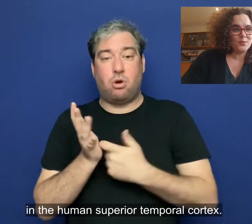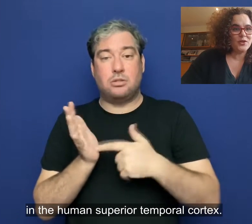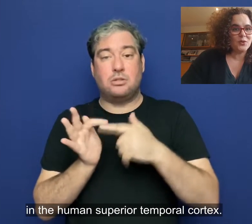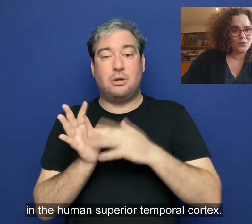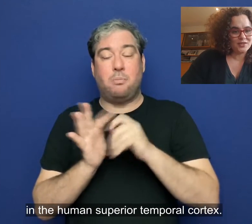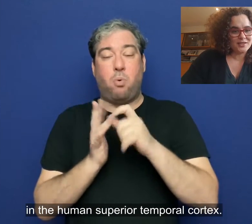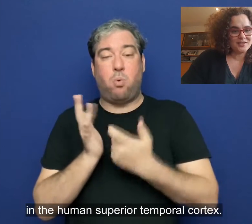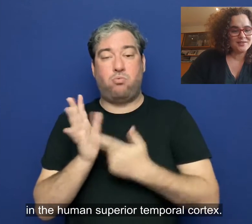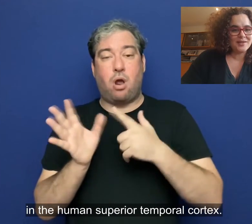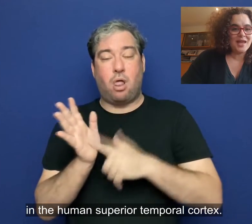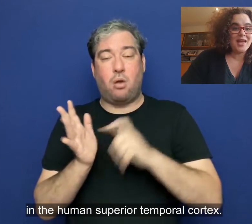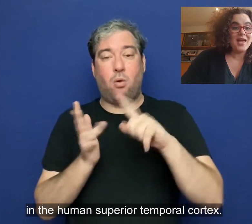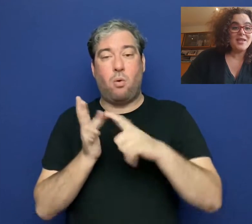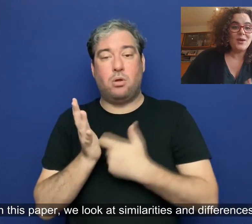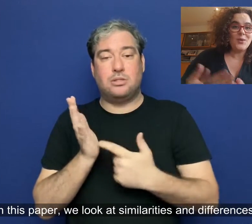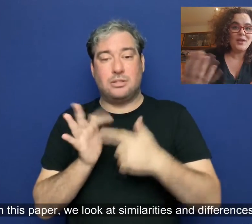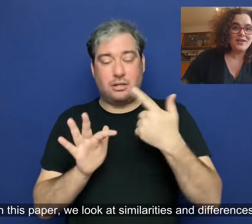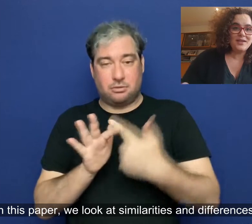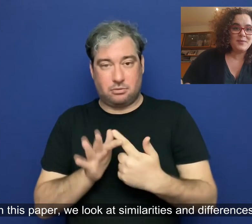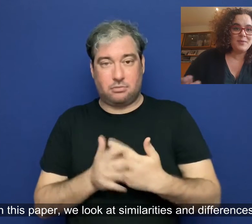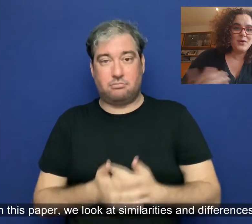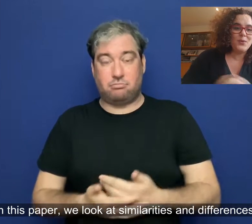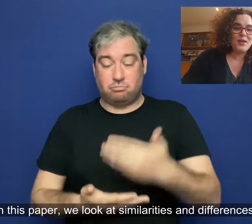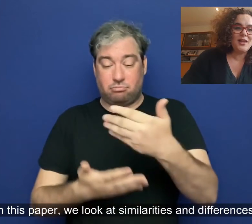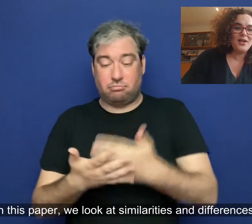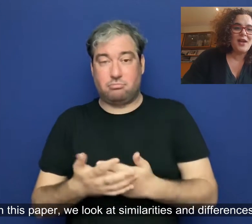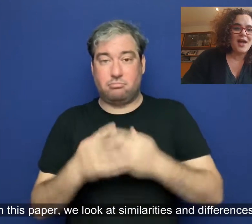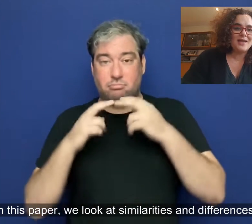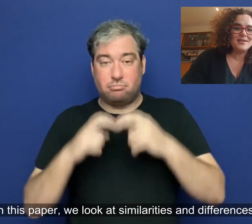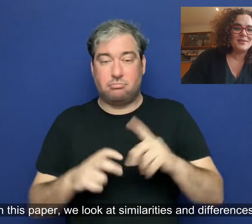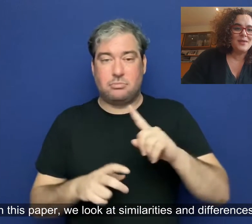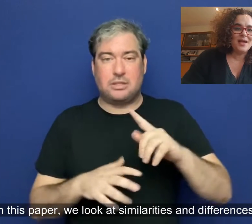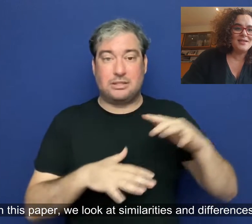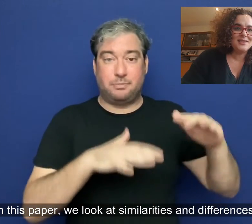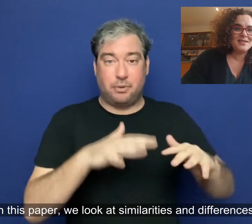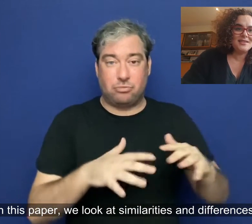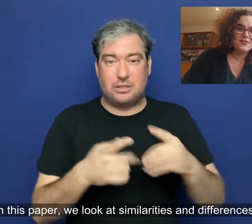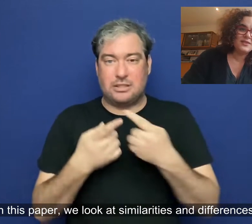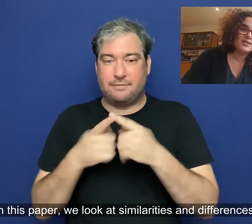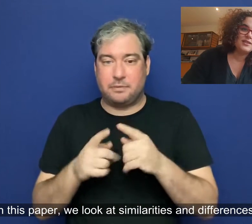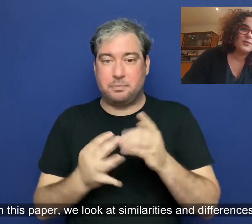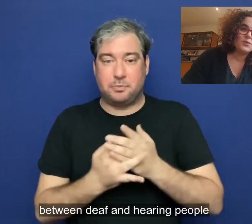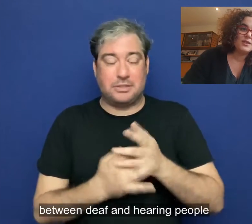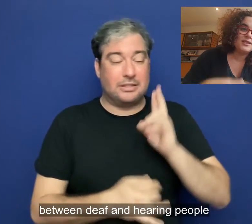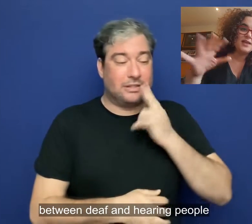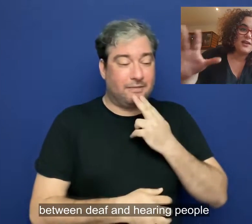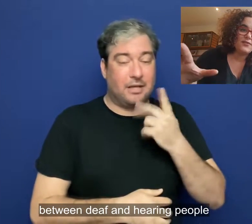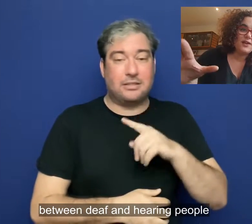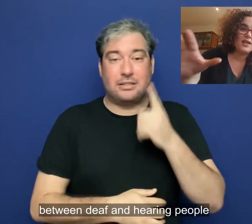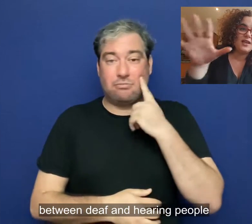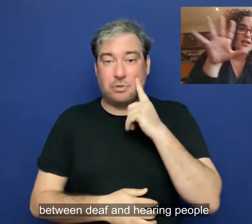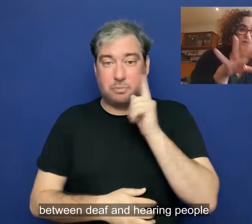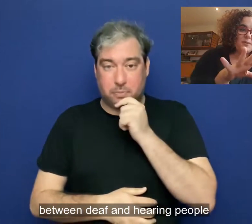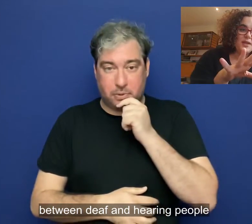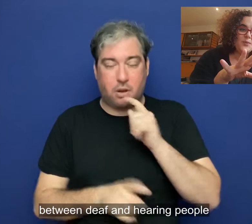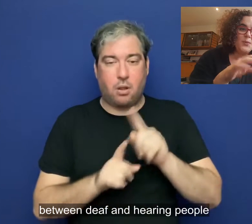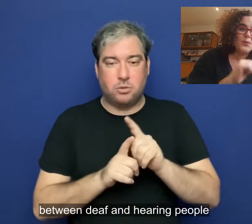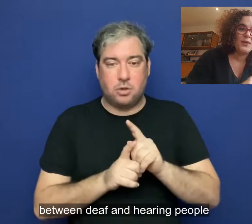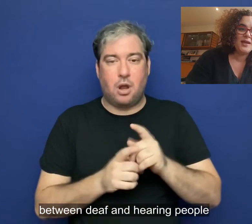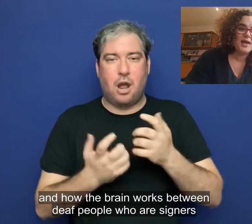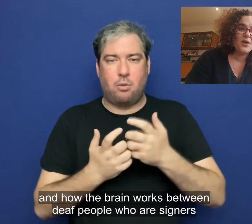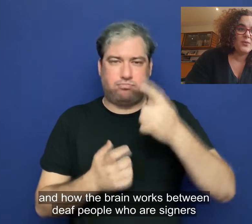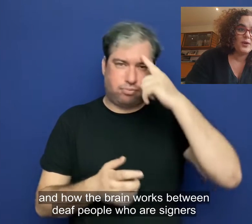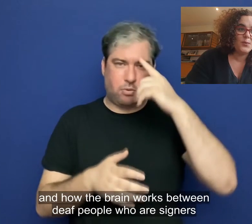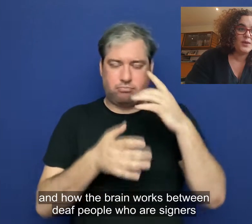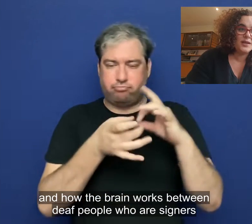Superior Temporal Cortex. Now, in this paper, we look at similarities and differences between deaf and hearing